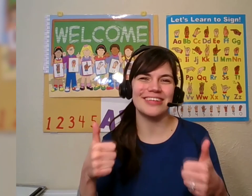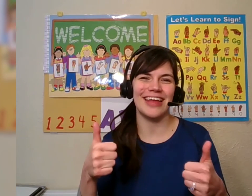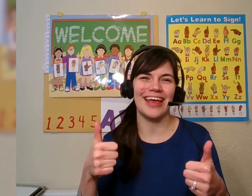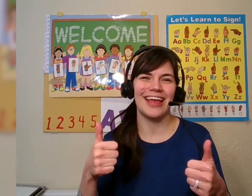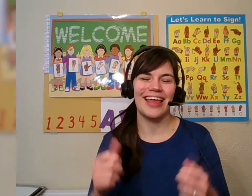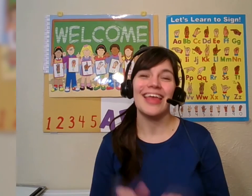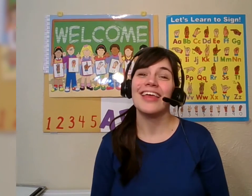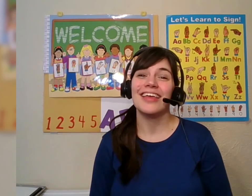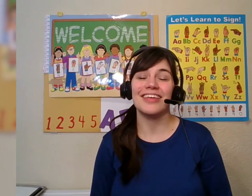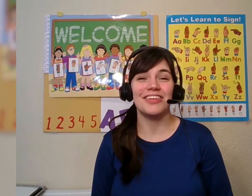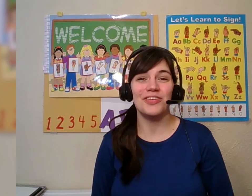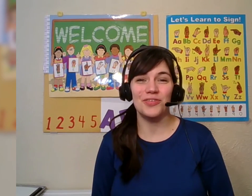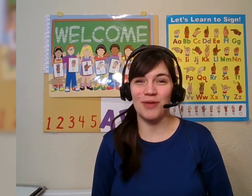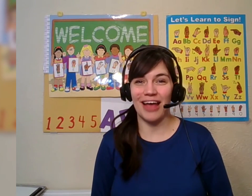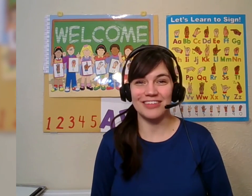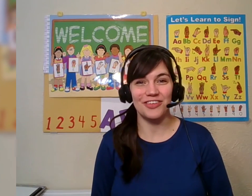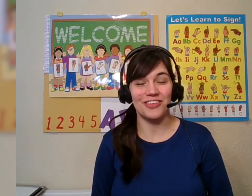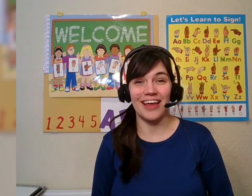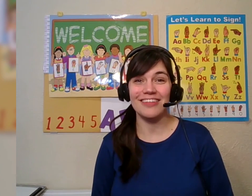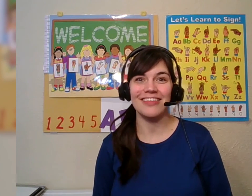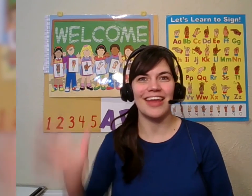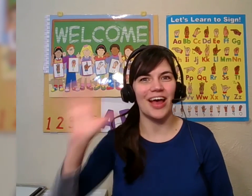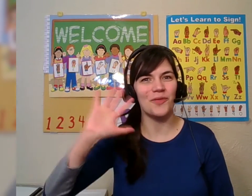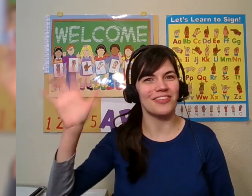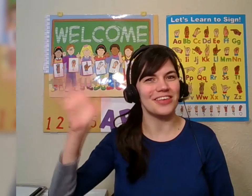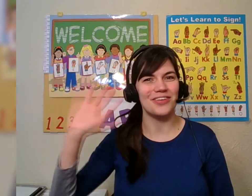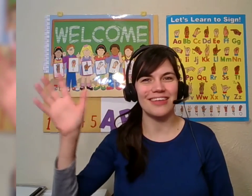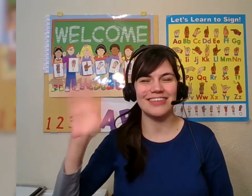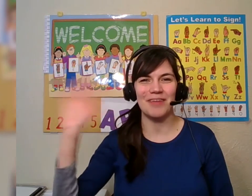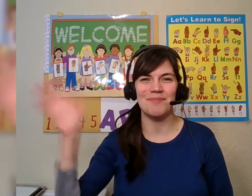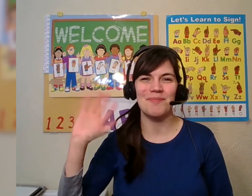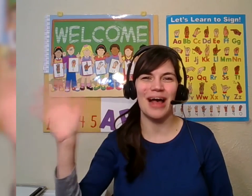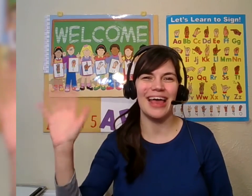today. Continue to practice your signs, and I will see you next time. Bye.